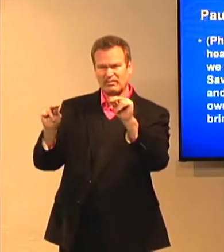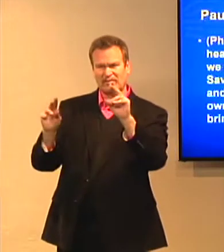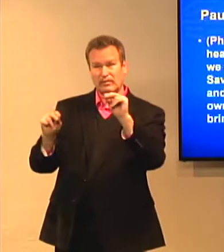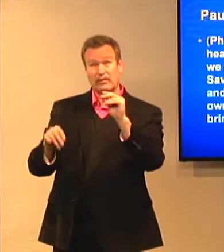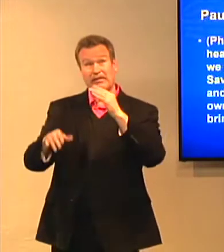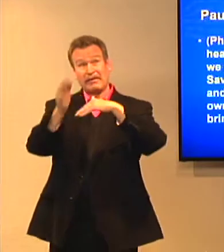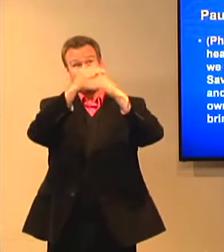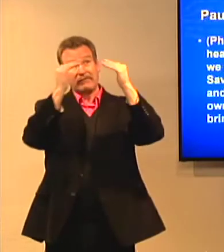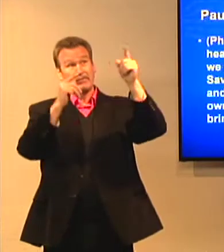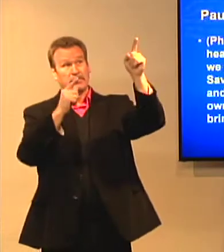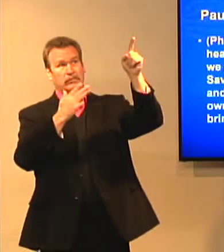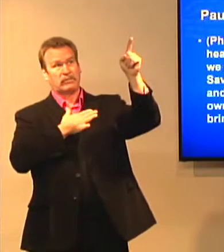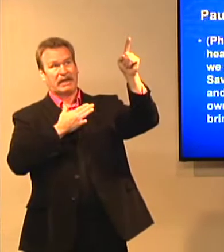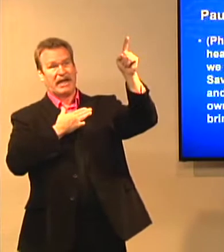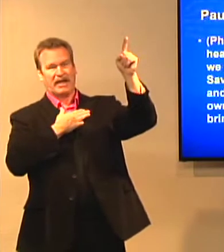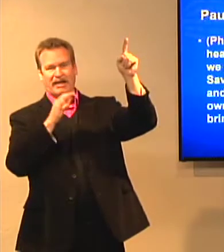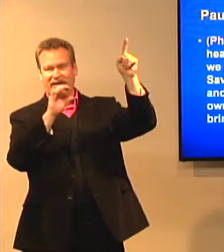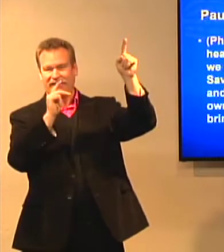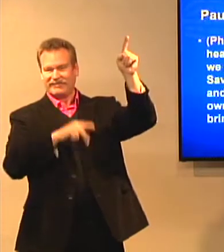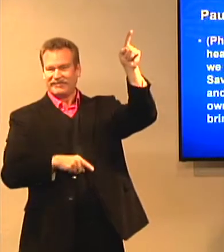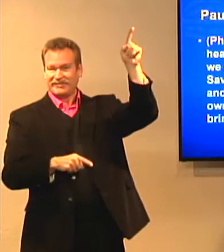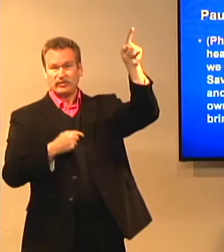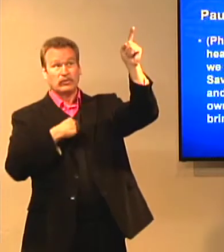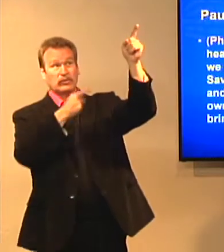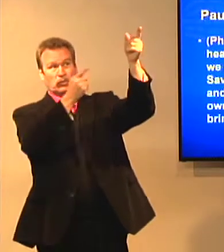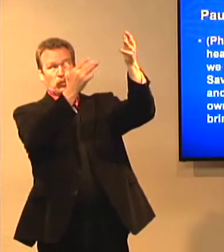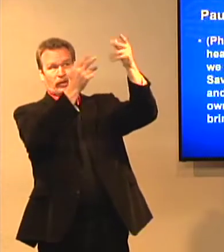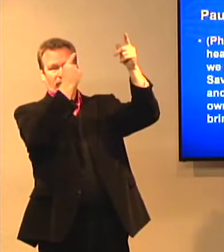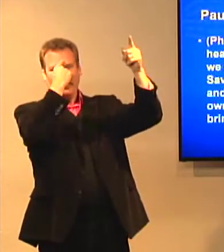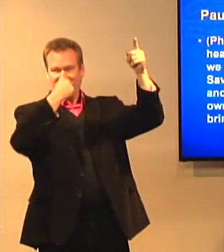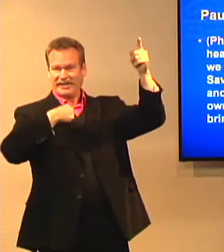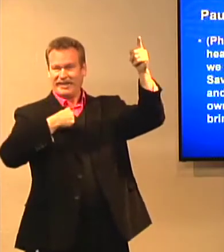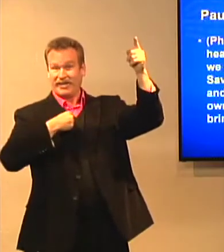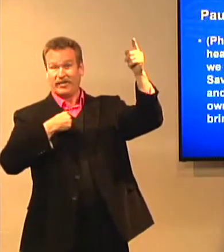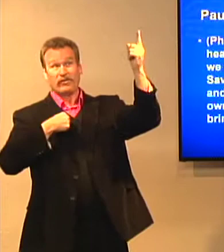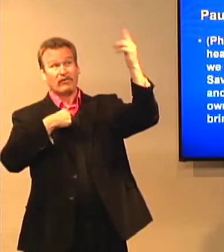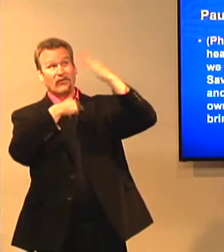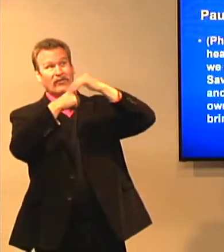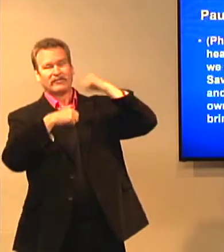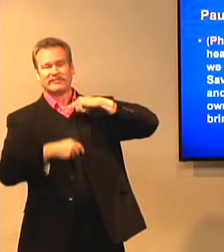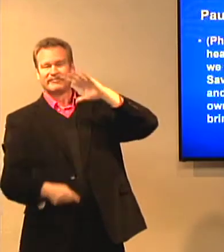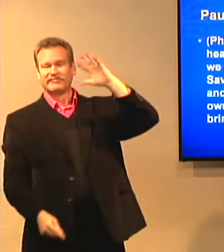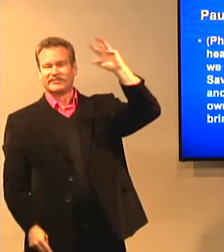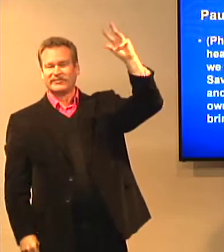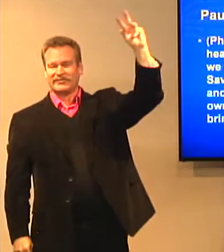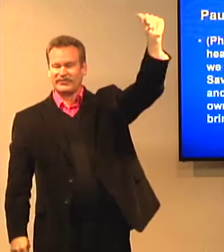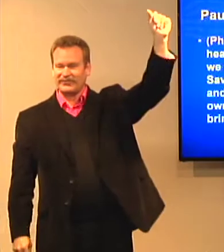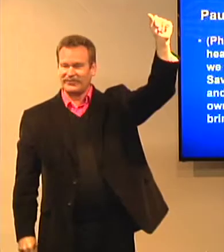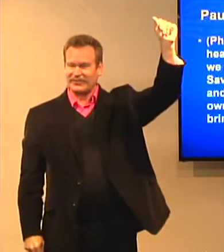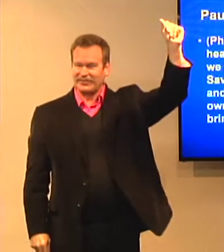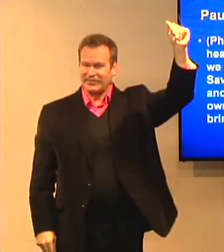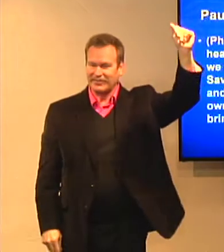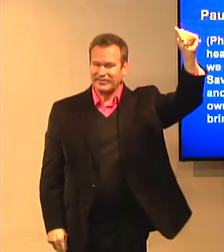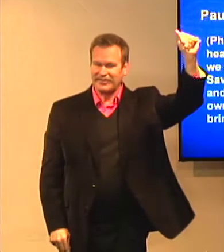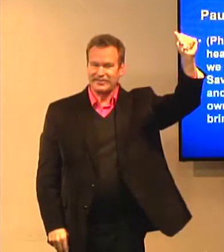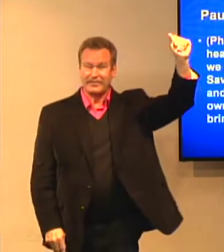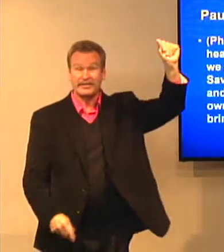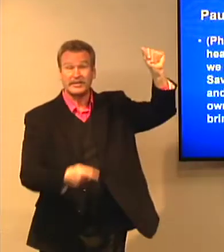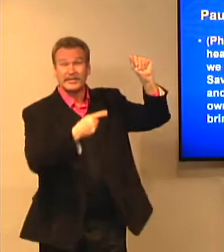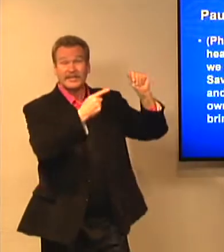Earth is not our home. Heaven is my home. My citizenship is in heaven, and it waits for me. And when God calls me, he will